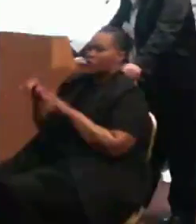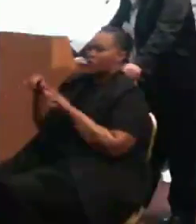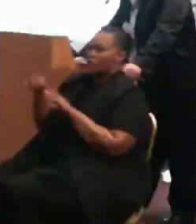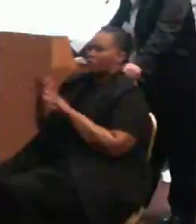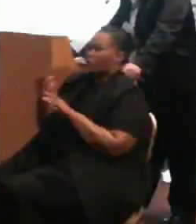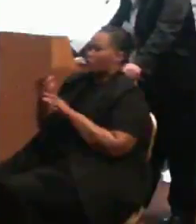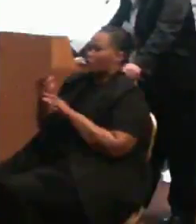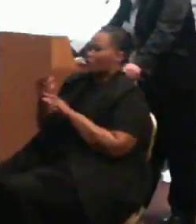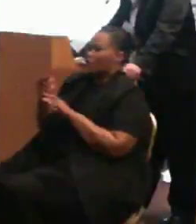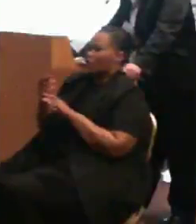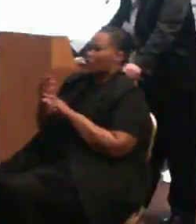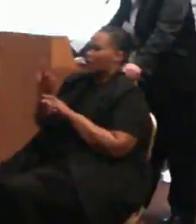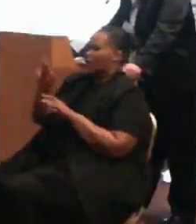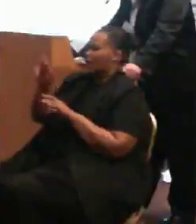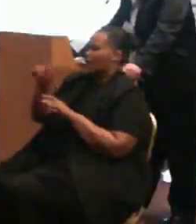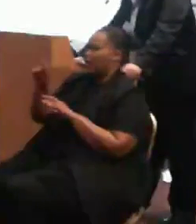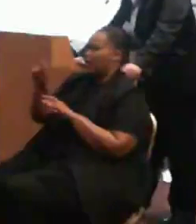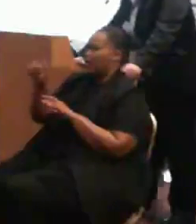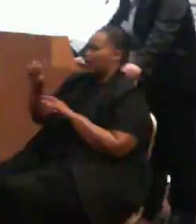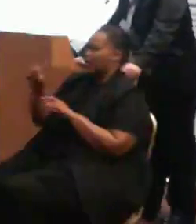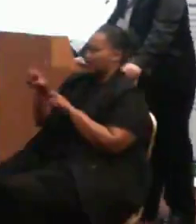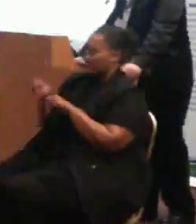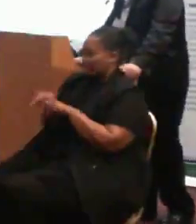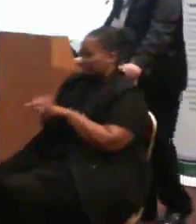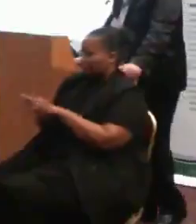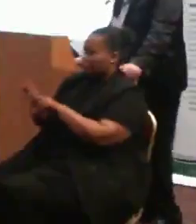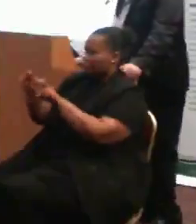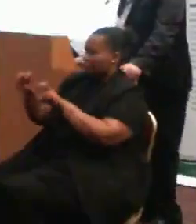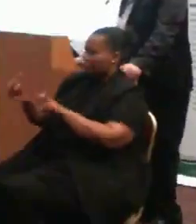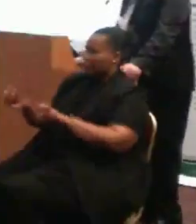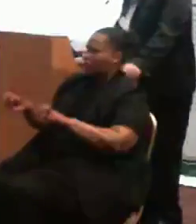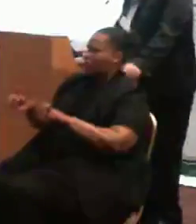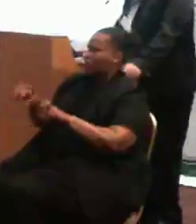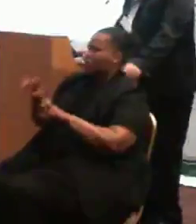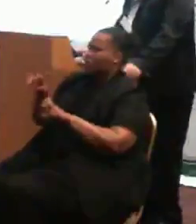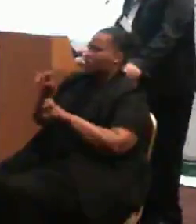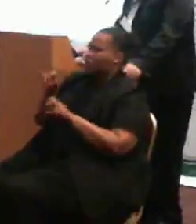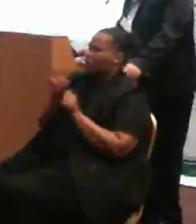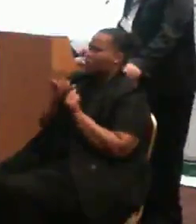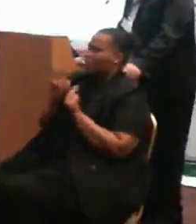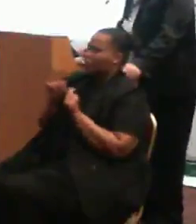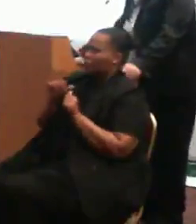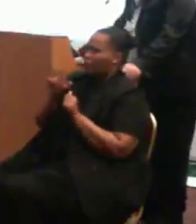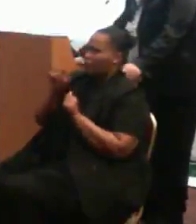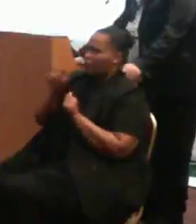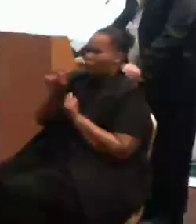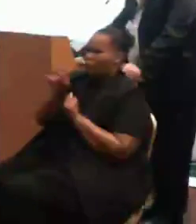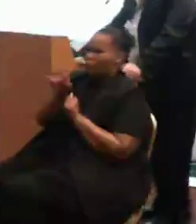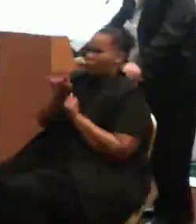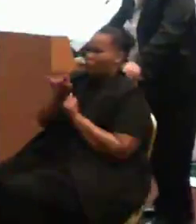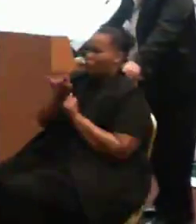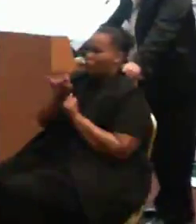You cannot make a determination if you don't know what the rotten facts are that you are being presented with.